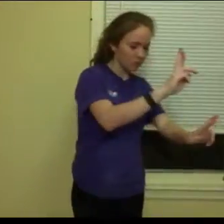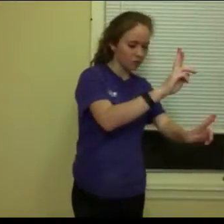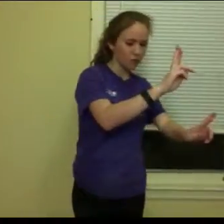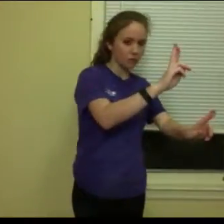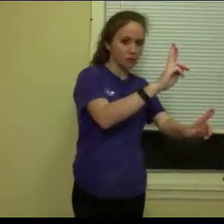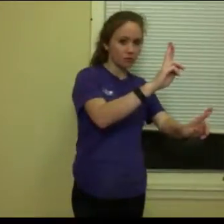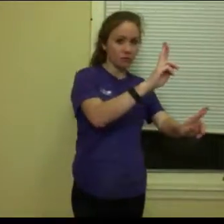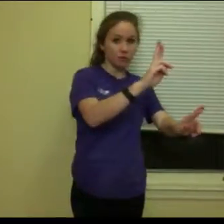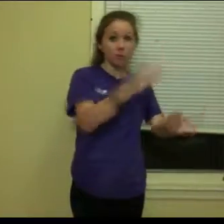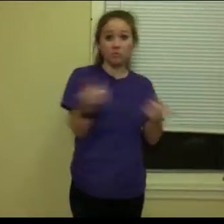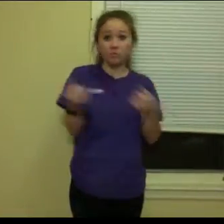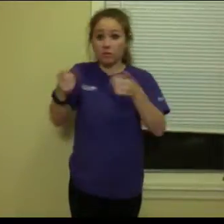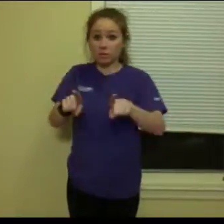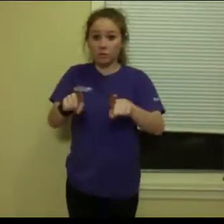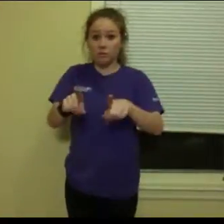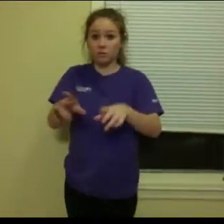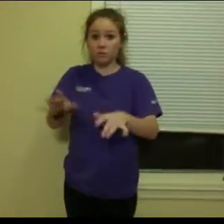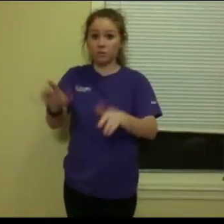will achieve more shared respect